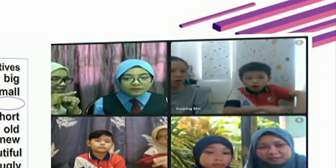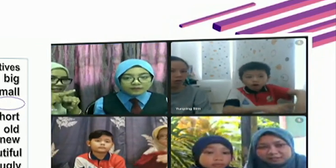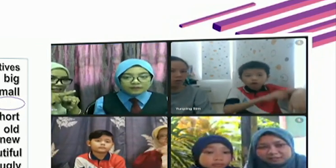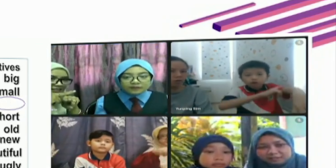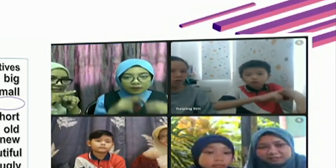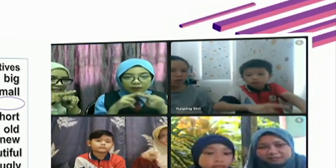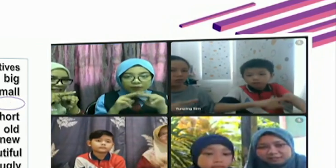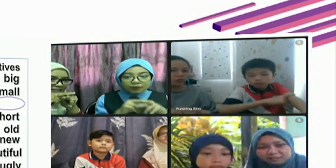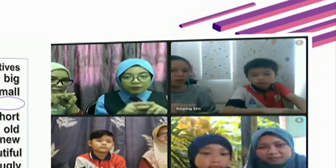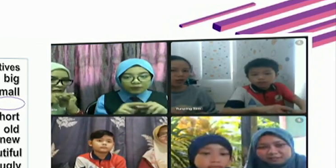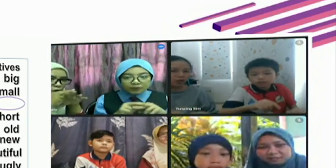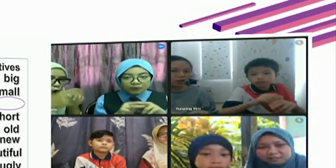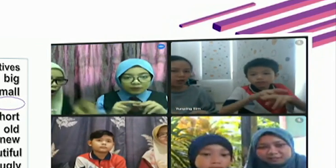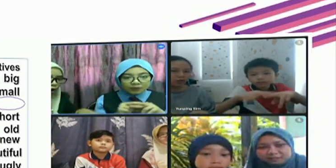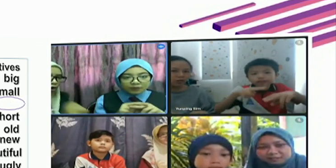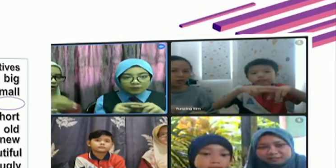long train.